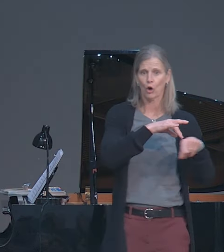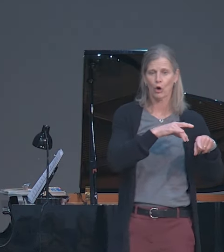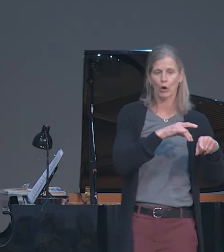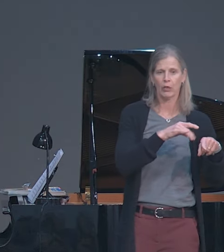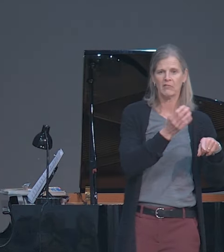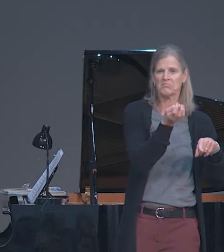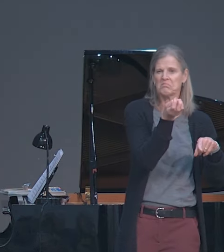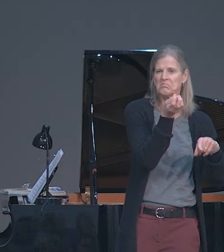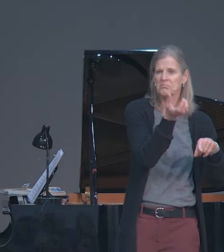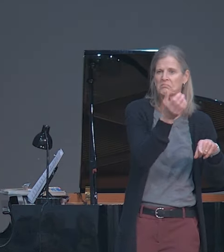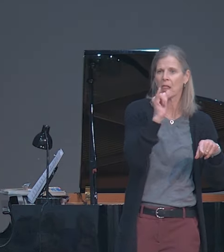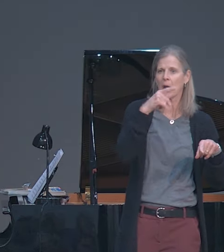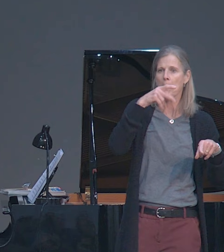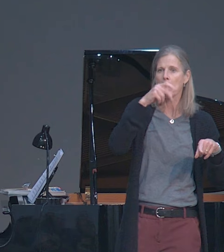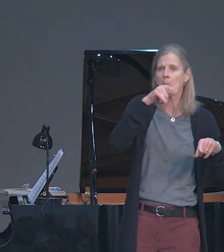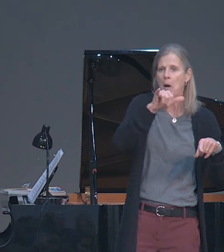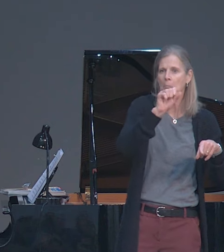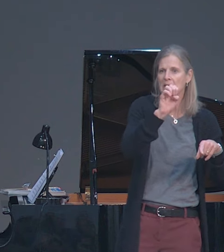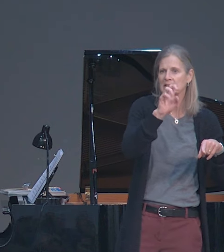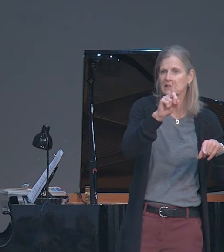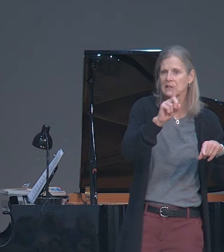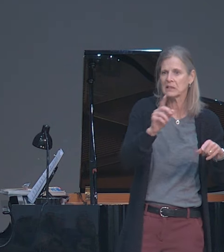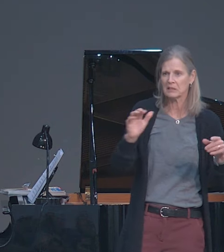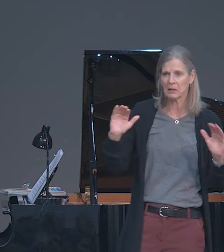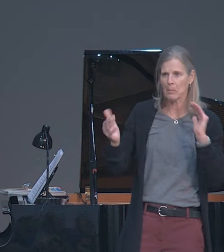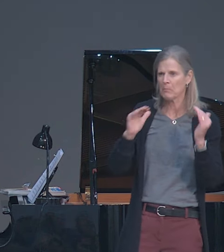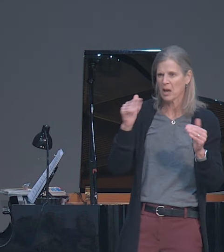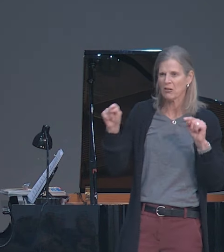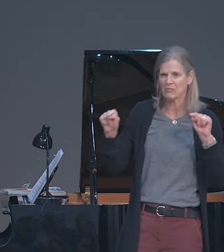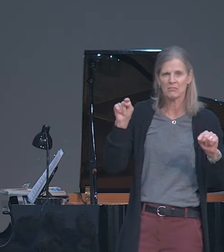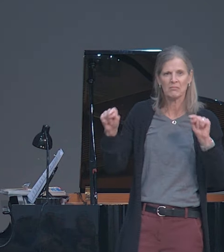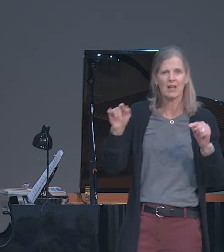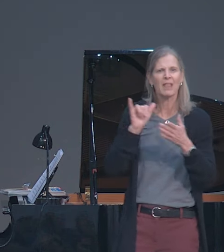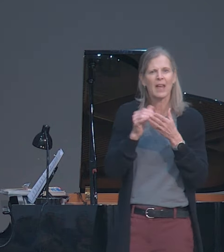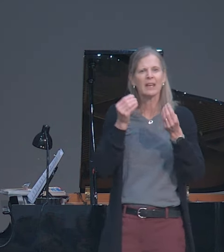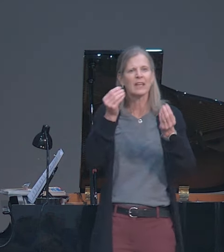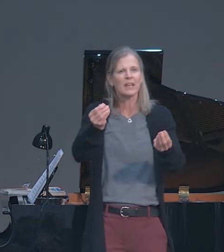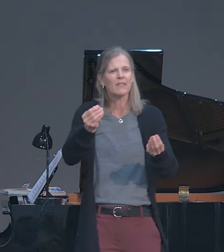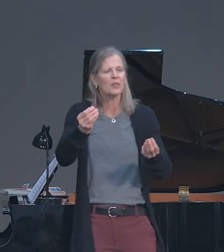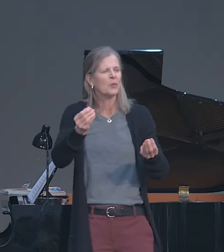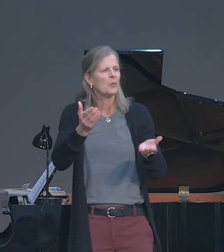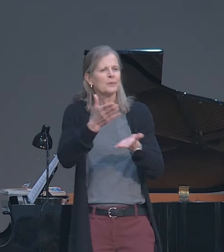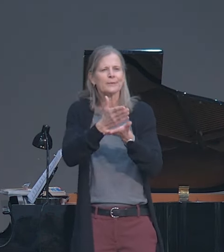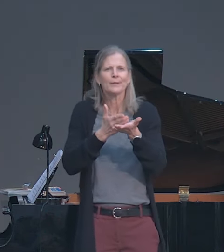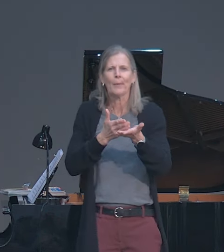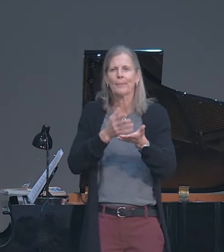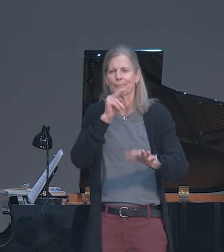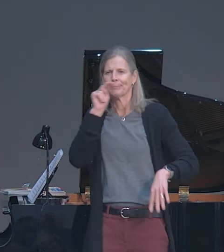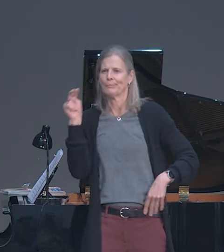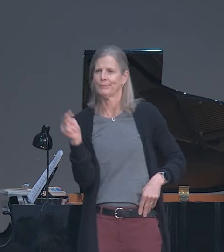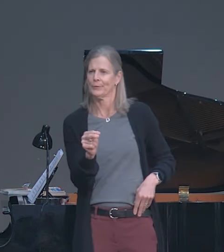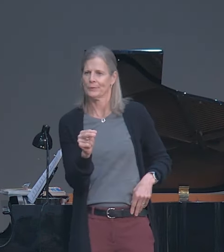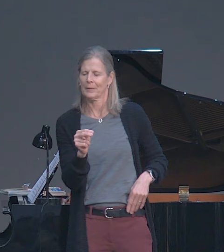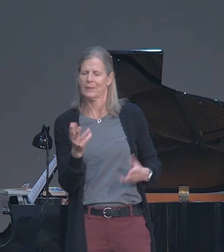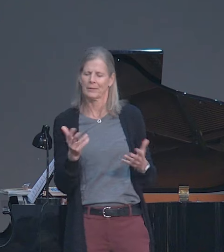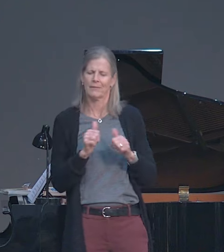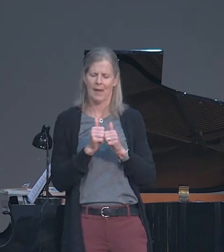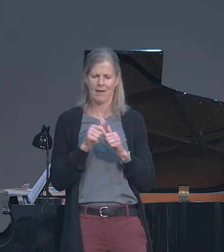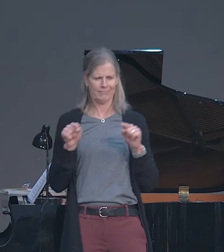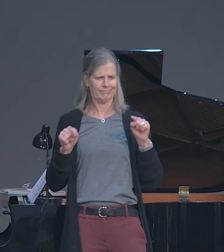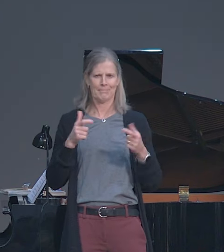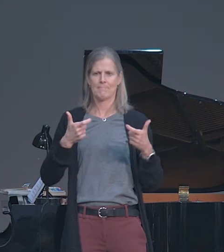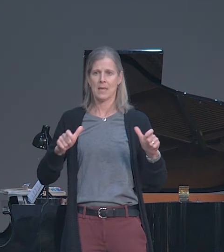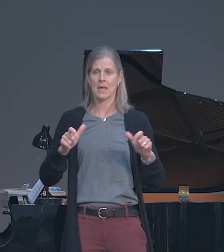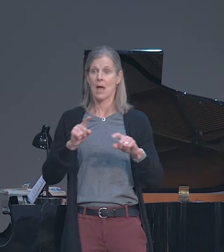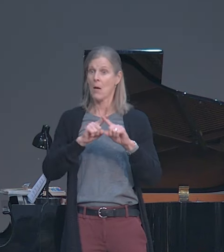the size of a poppy seed in comparison. So that just gives you some spatial relation. But